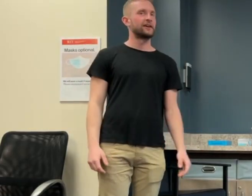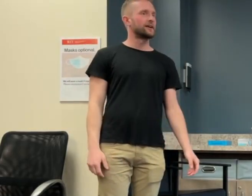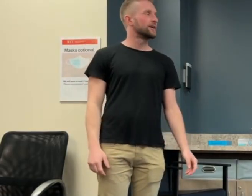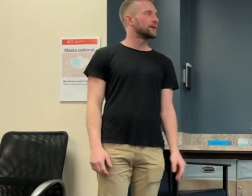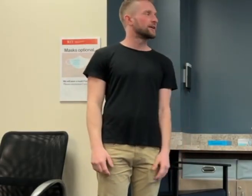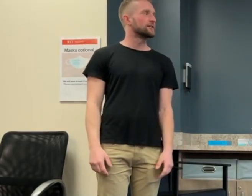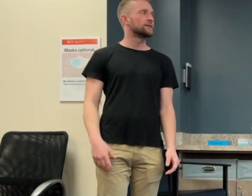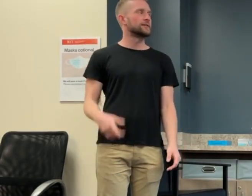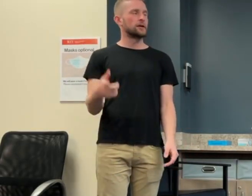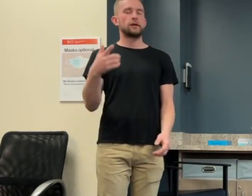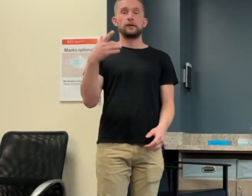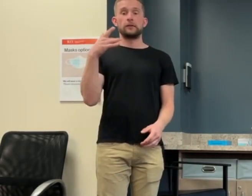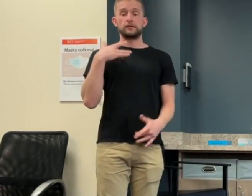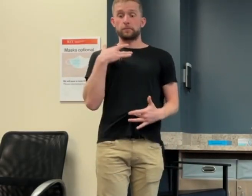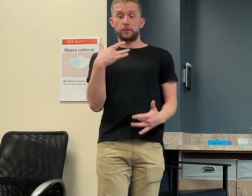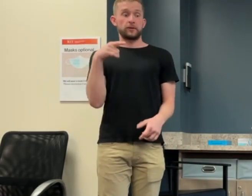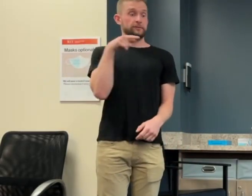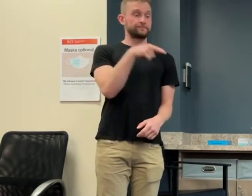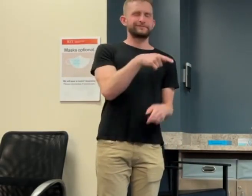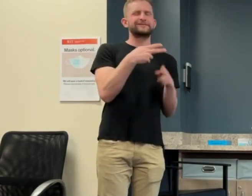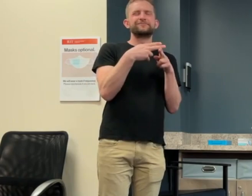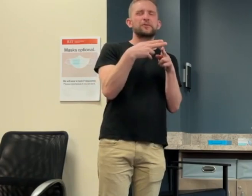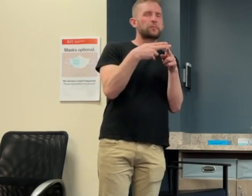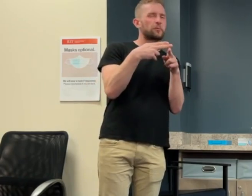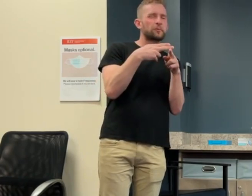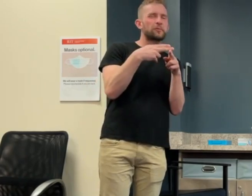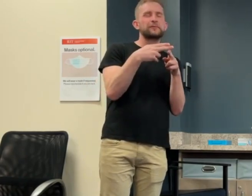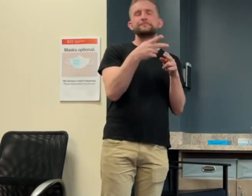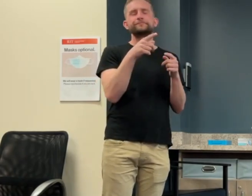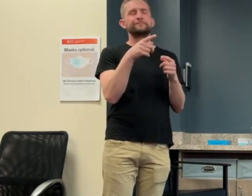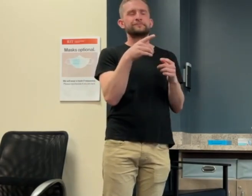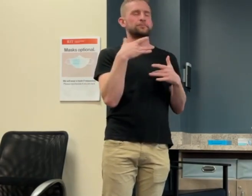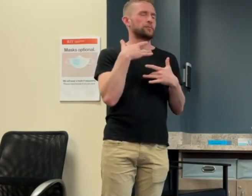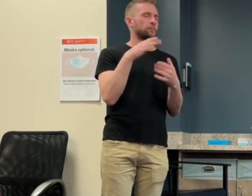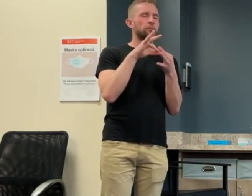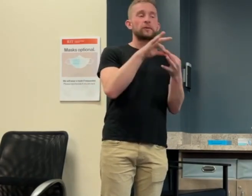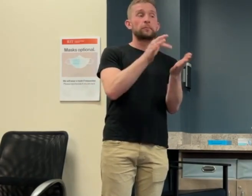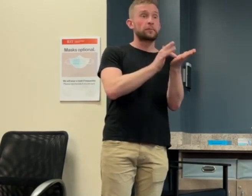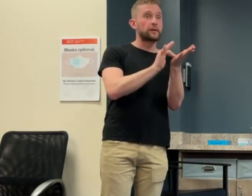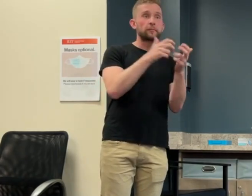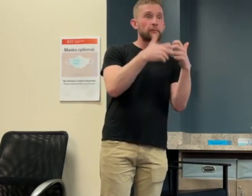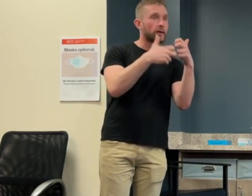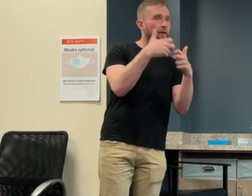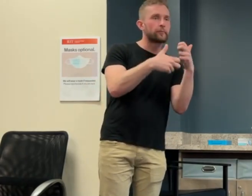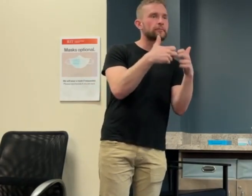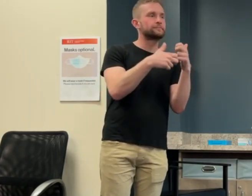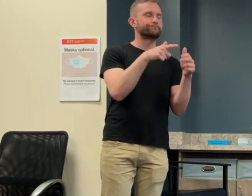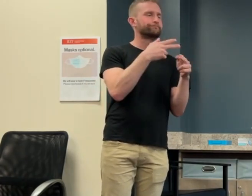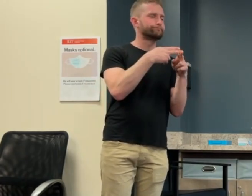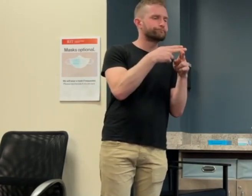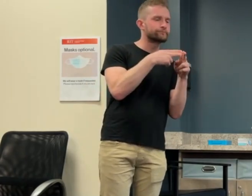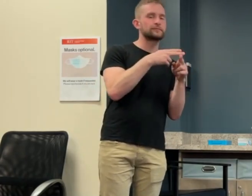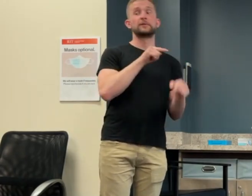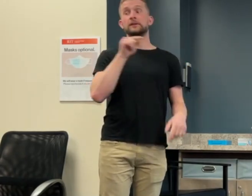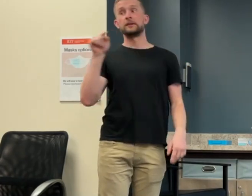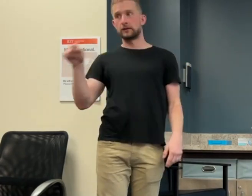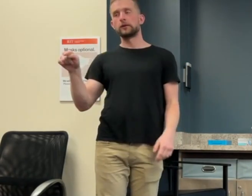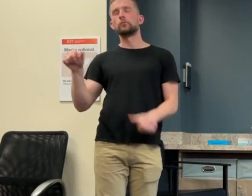there's a medical reason for that hearing loss. Sensory neural hearing loss is usually permanent.